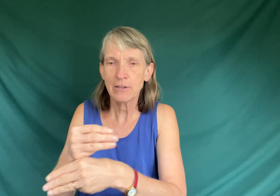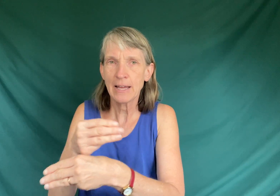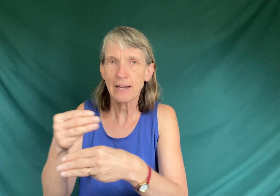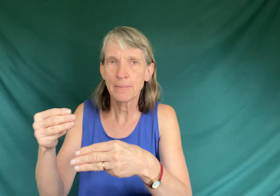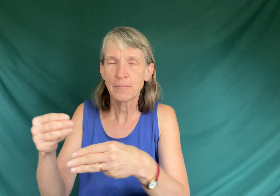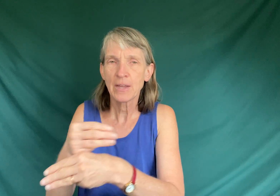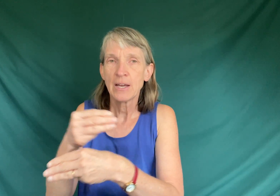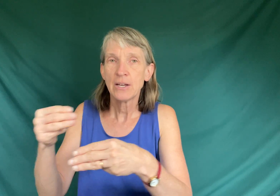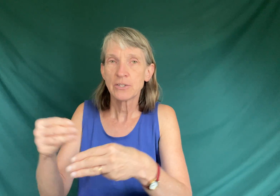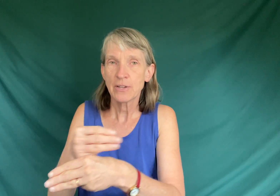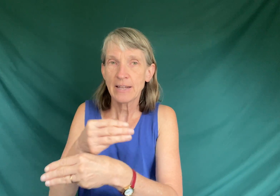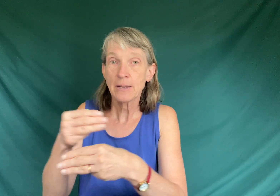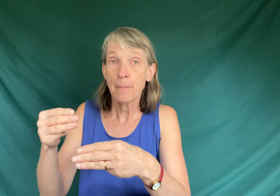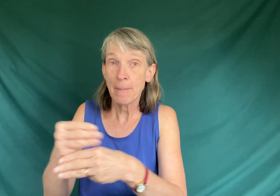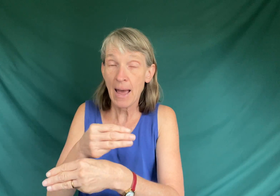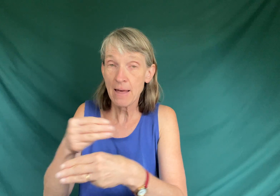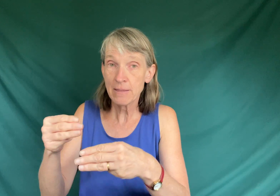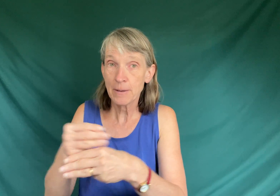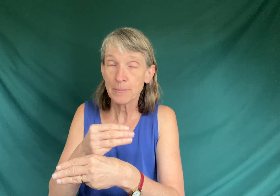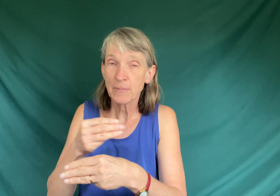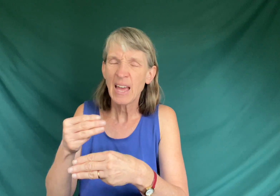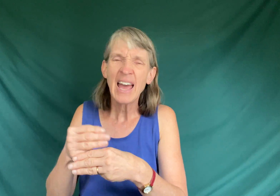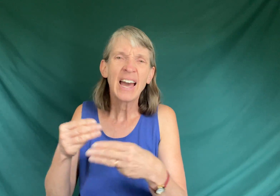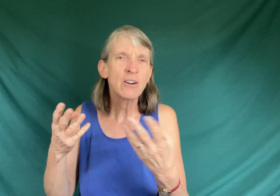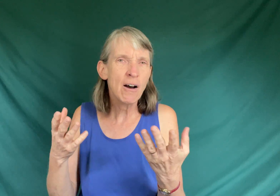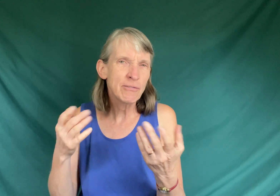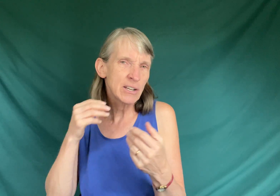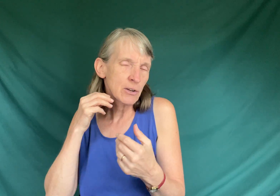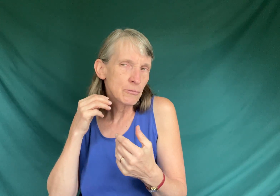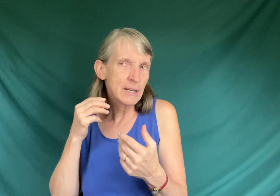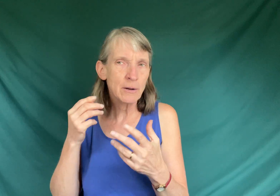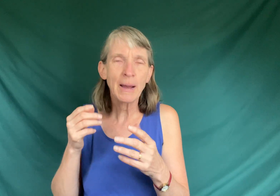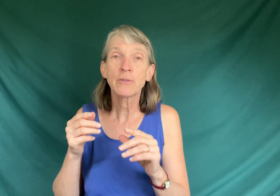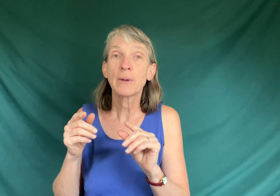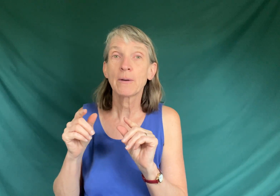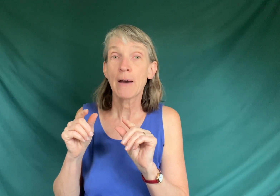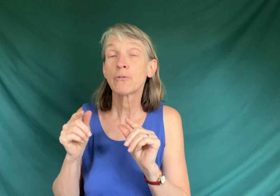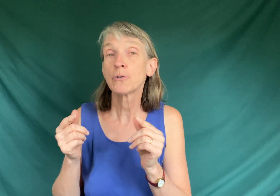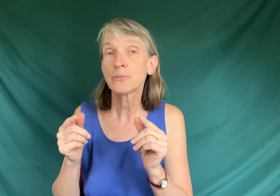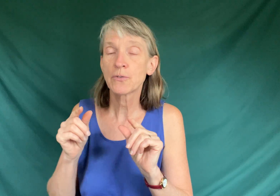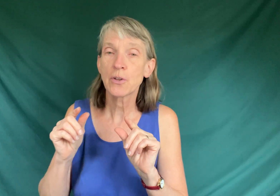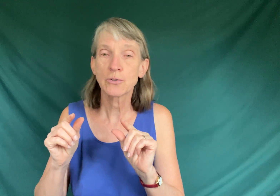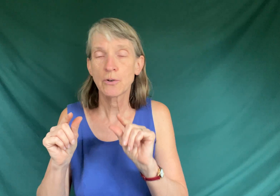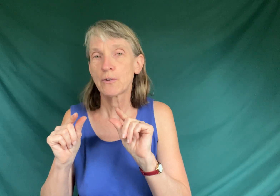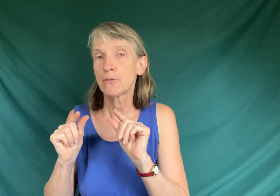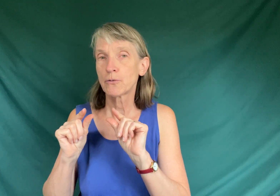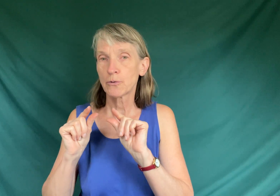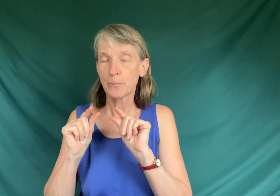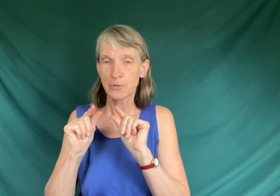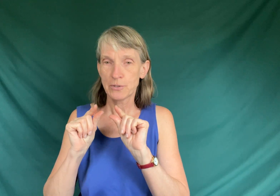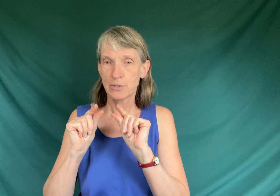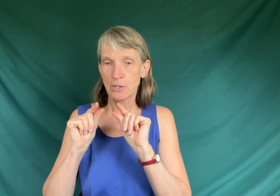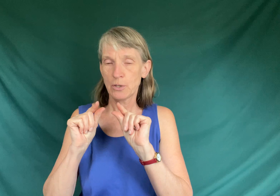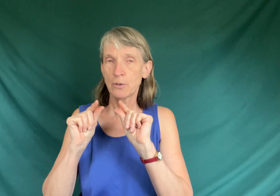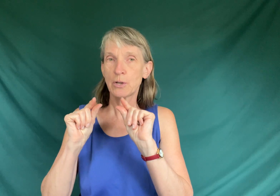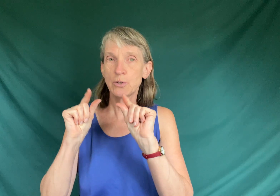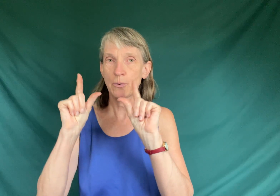like. So that's math. And often in reading or math, we have groups for those. So if you have groups, you can do it with a